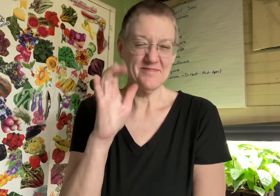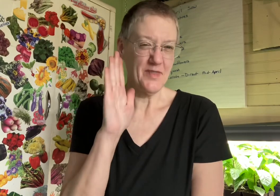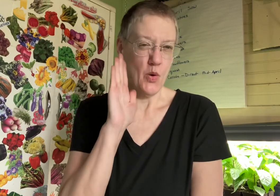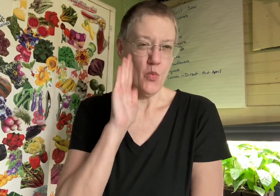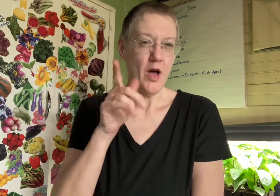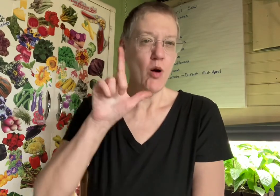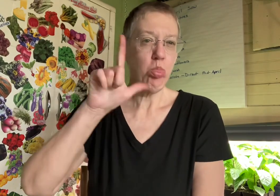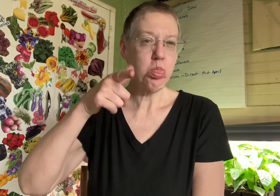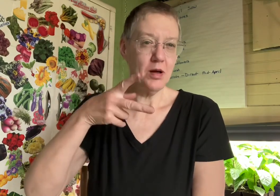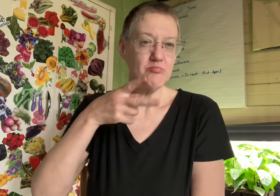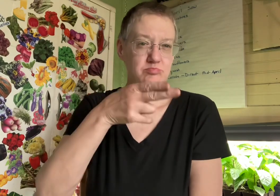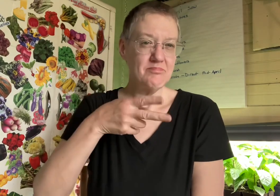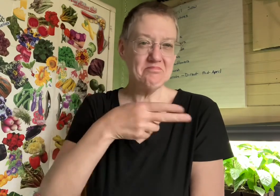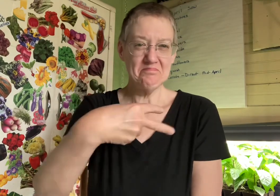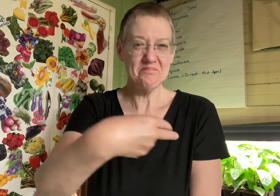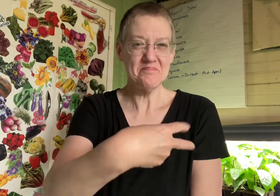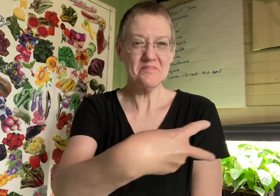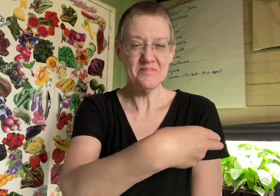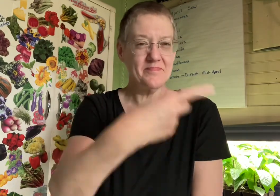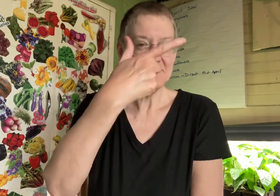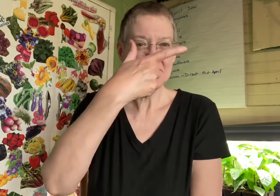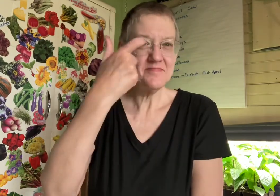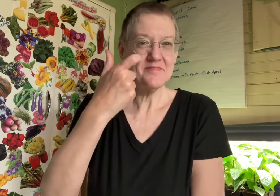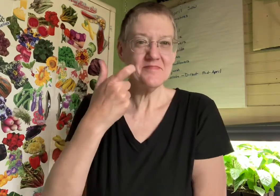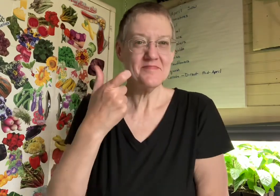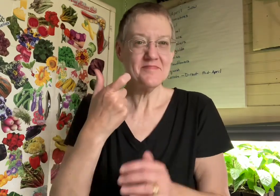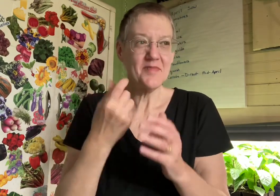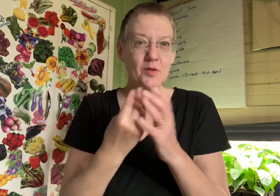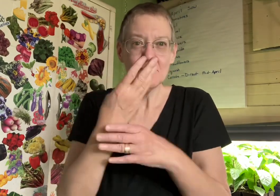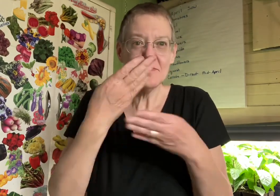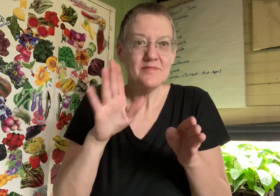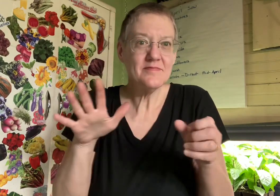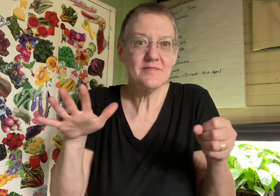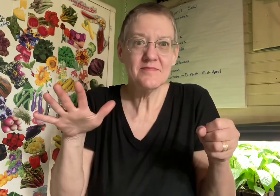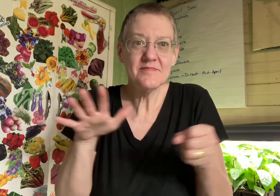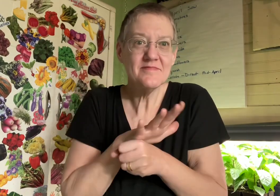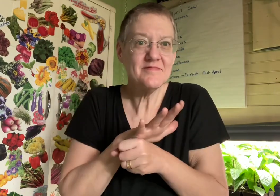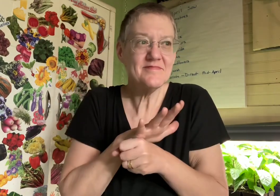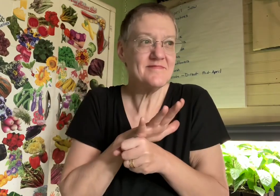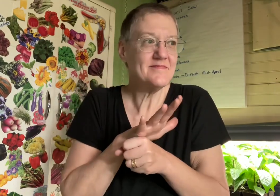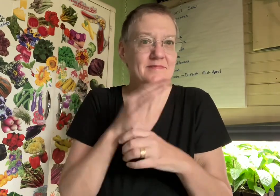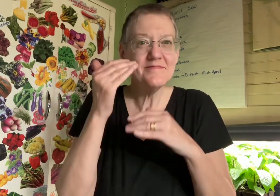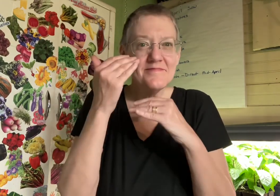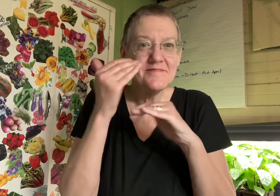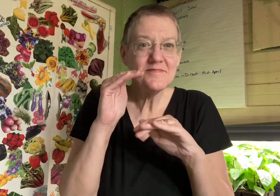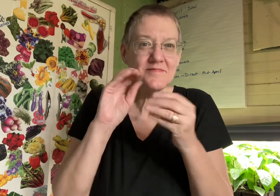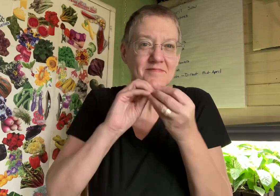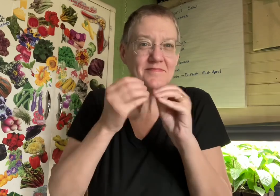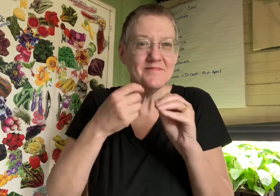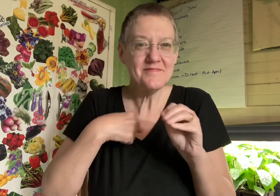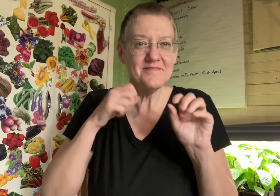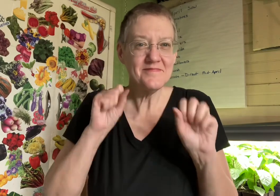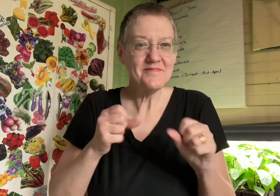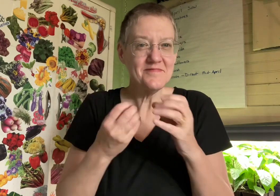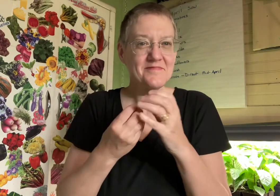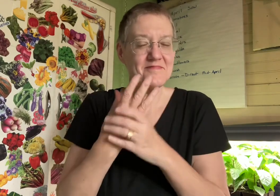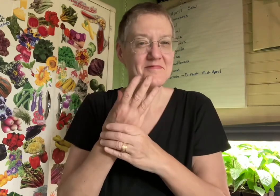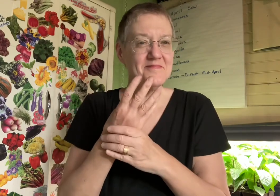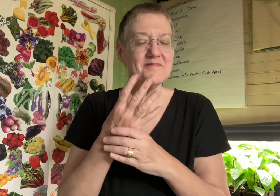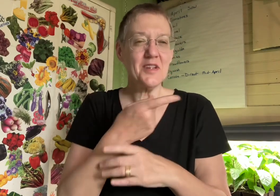6-cell trays. Later, I'm going to cut the cells apart. Because my growing space is so full, I want to be able to